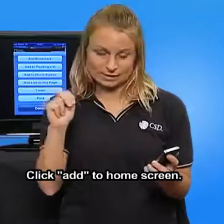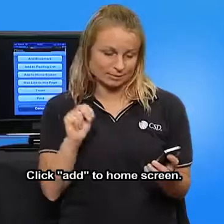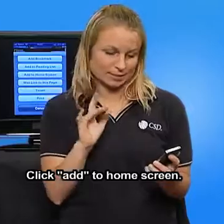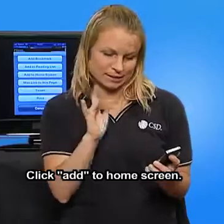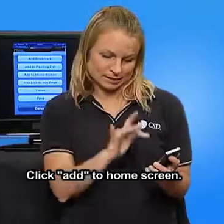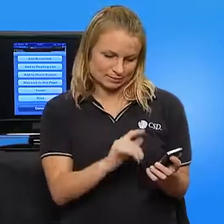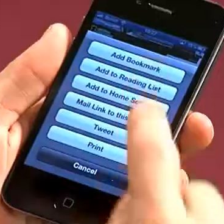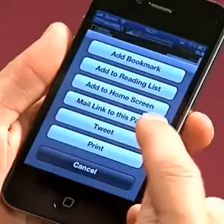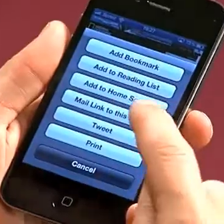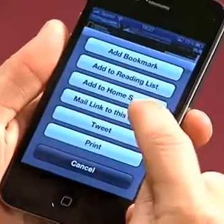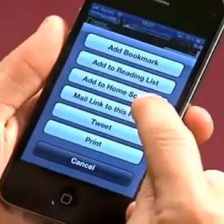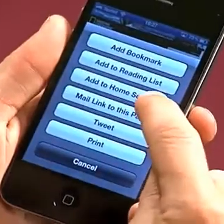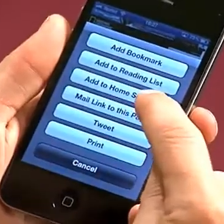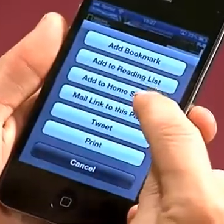Screen.